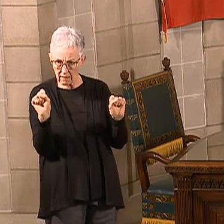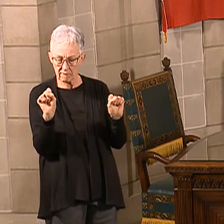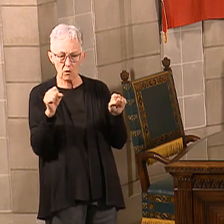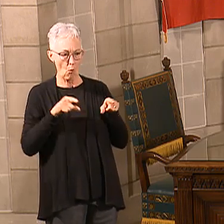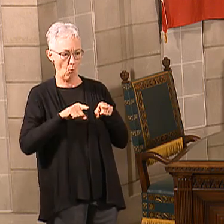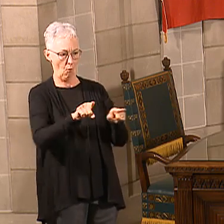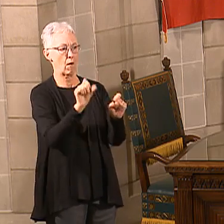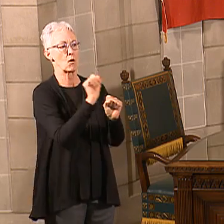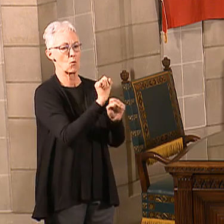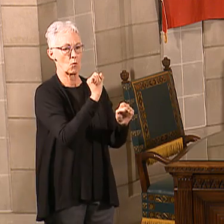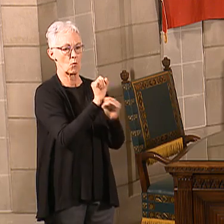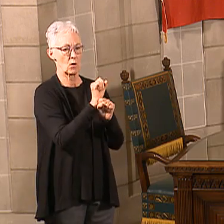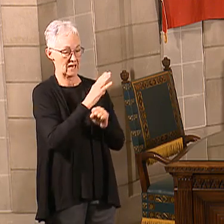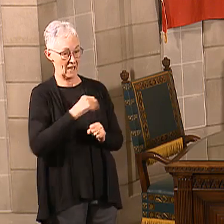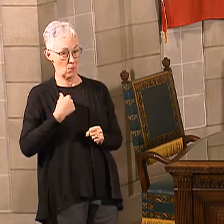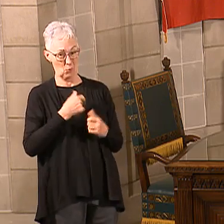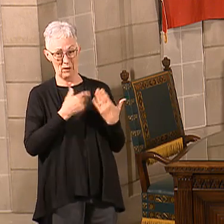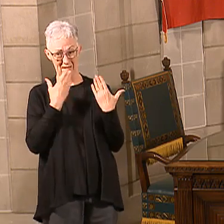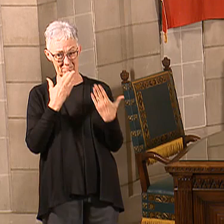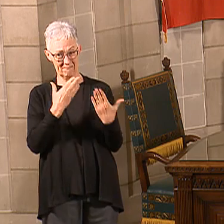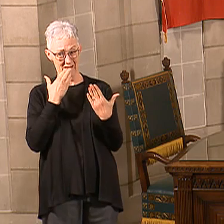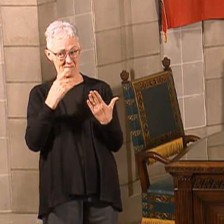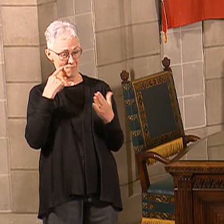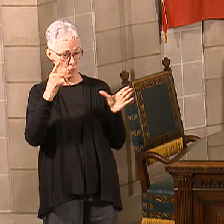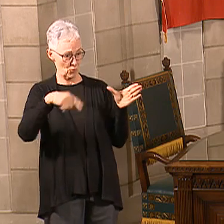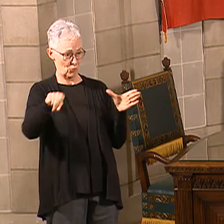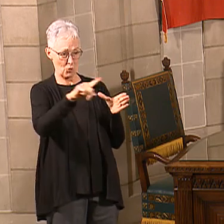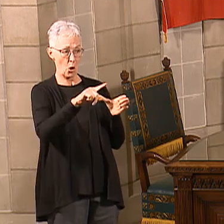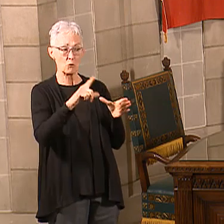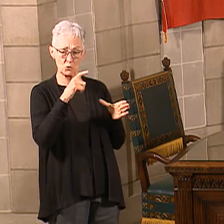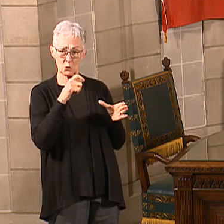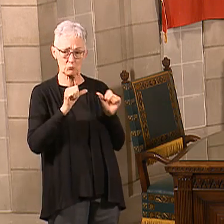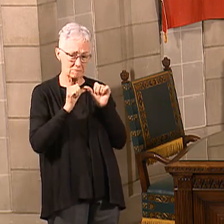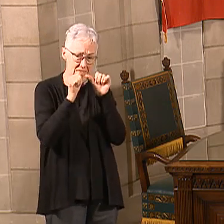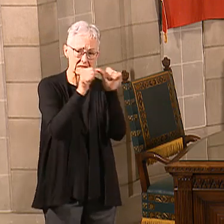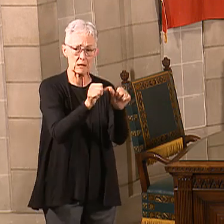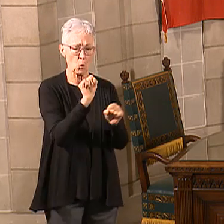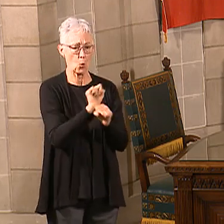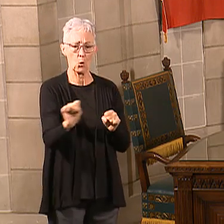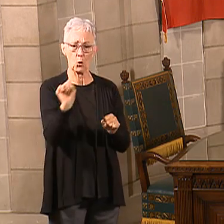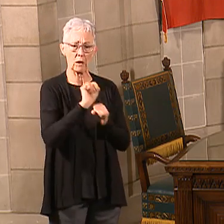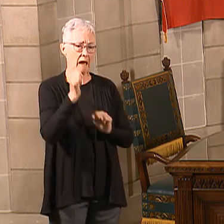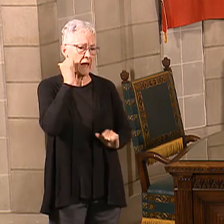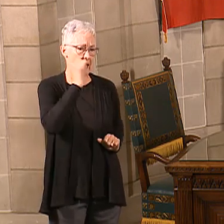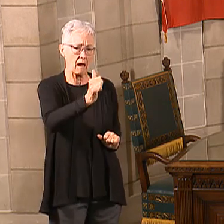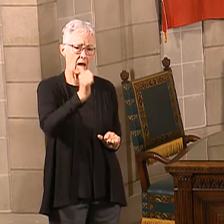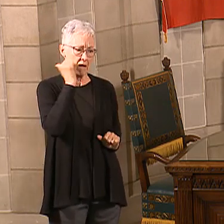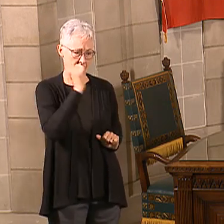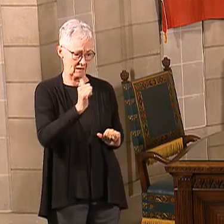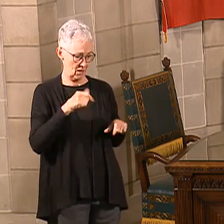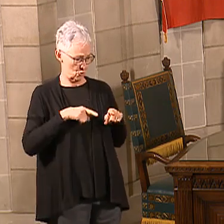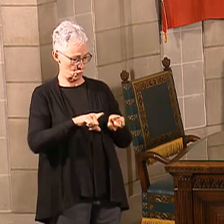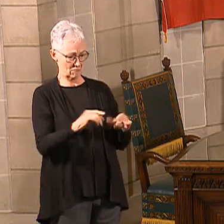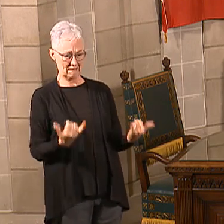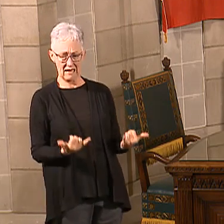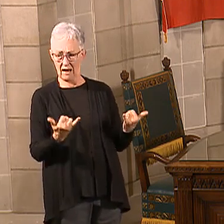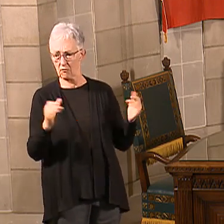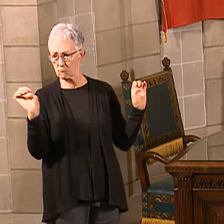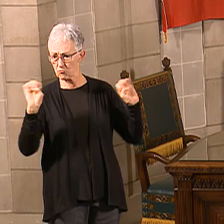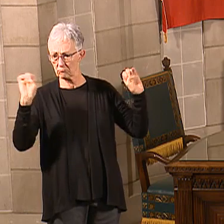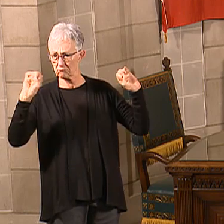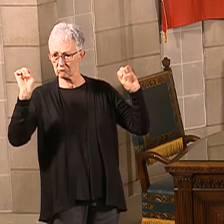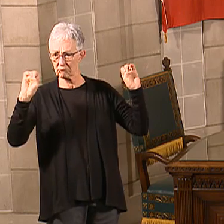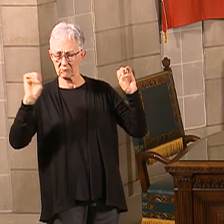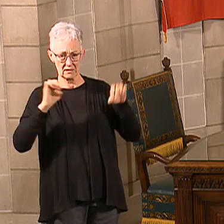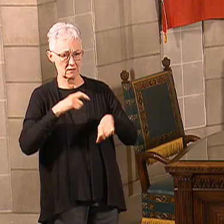their commitment to service, particularly in times like these where we have a public health emergency. That service is more important than ever because